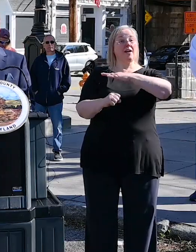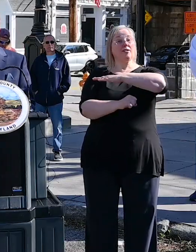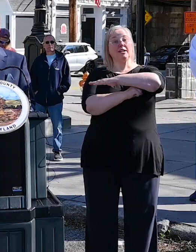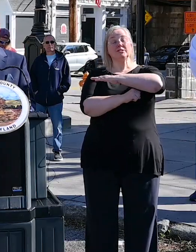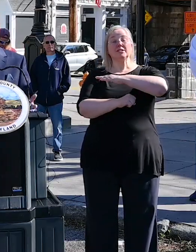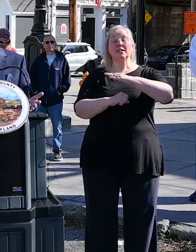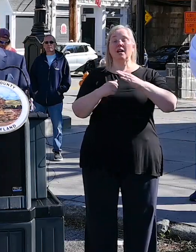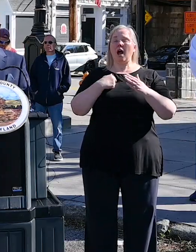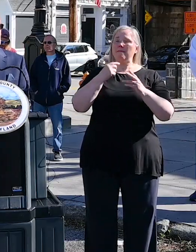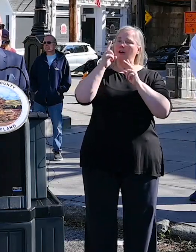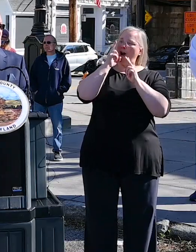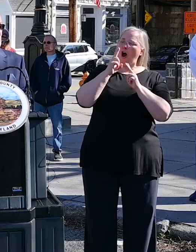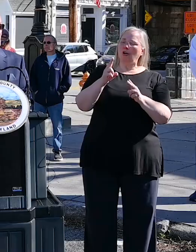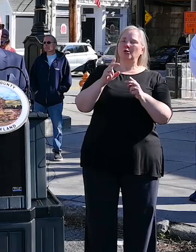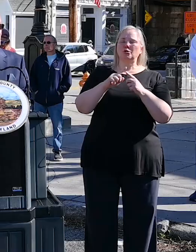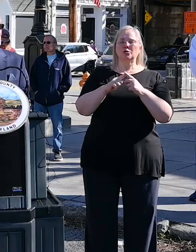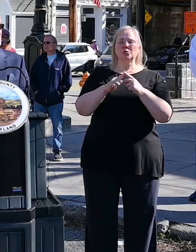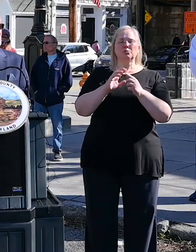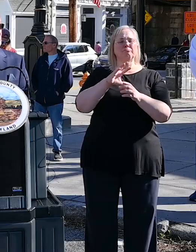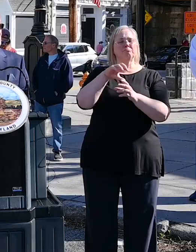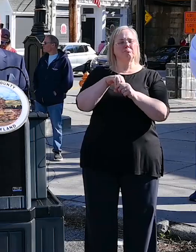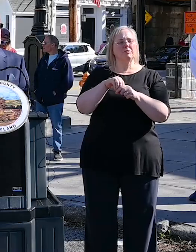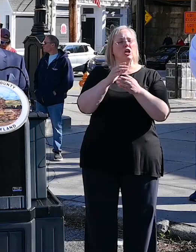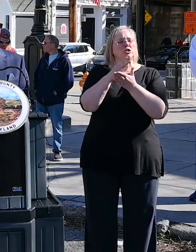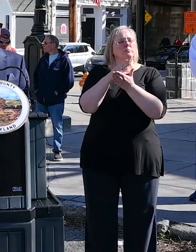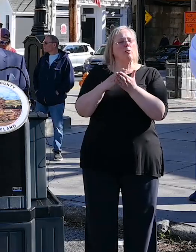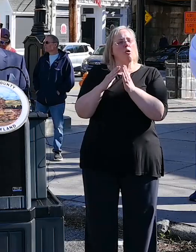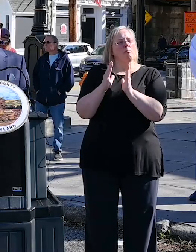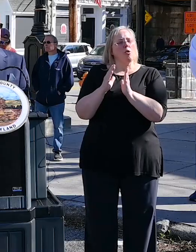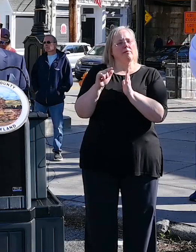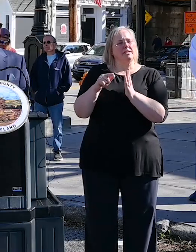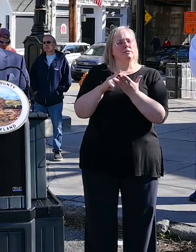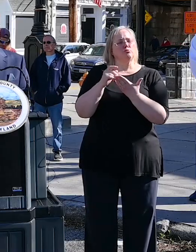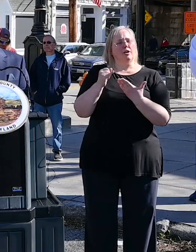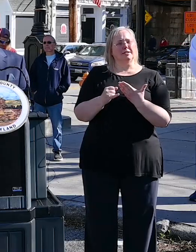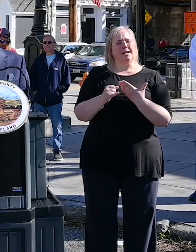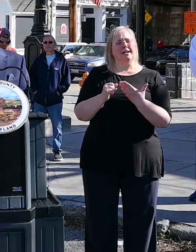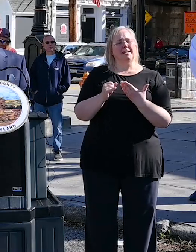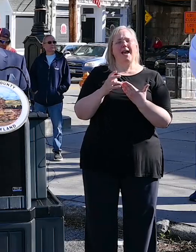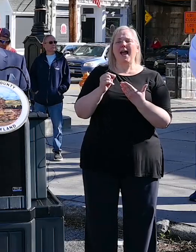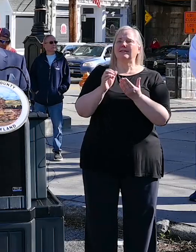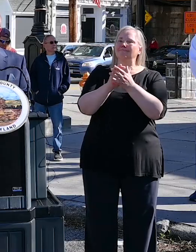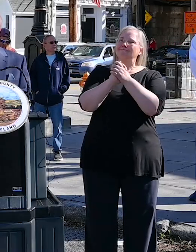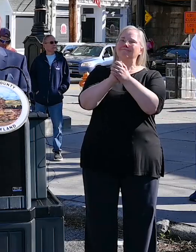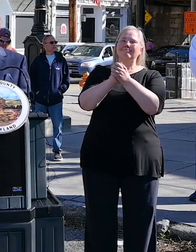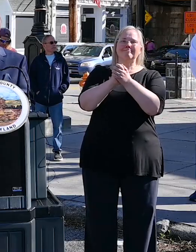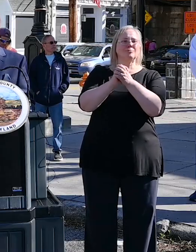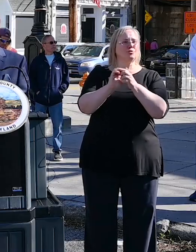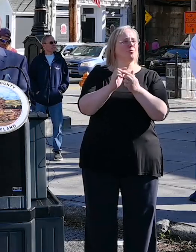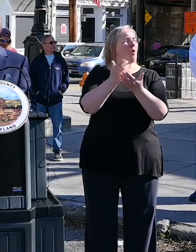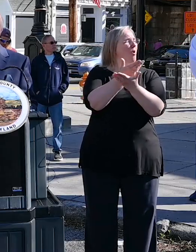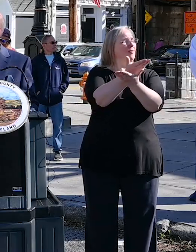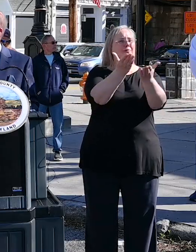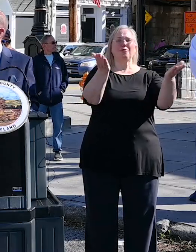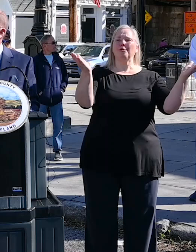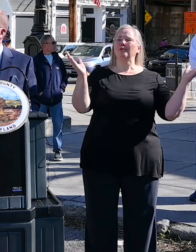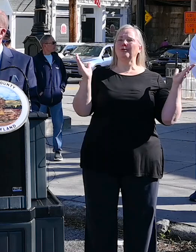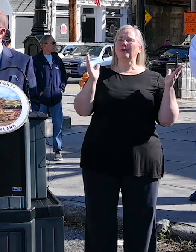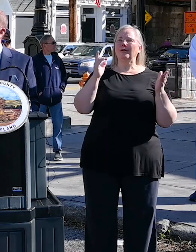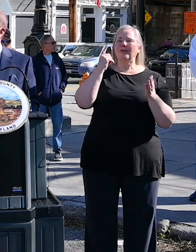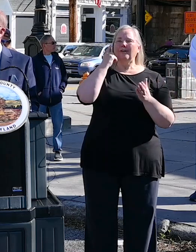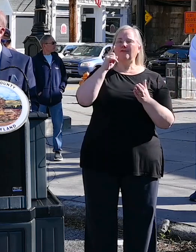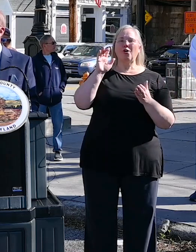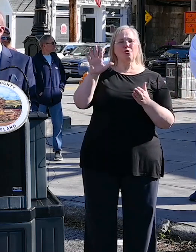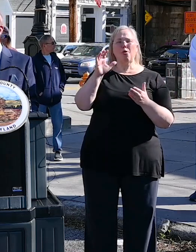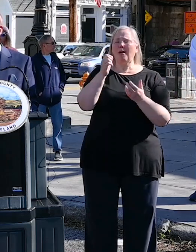foundation, I'm honored to be a small part in this project, and congratulations to all of you for